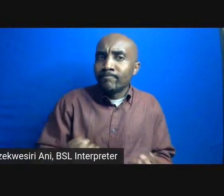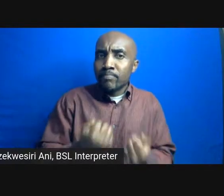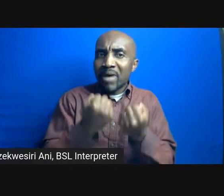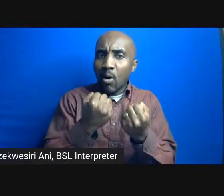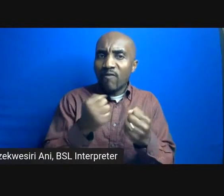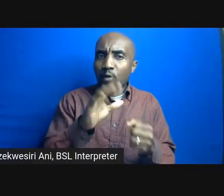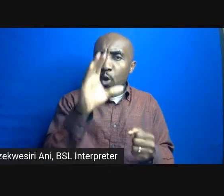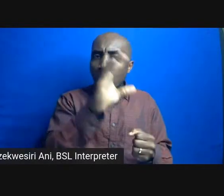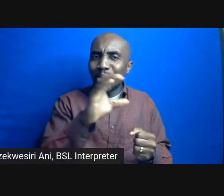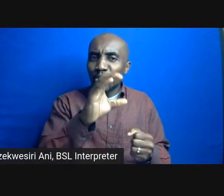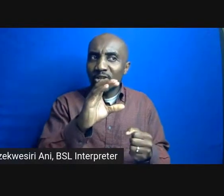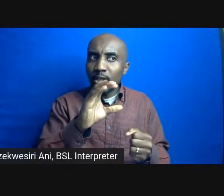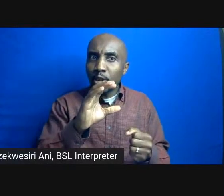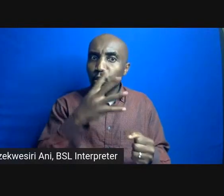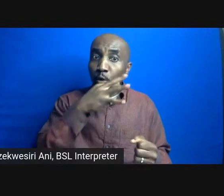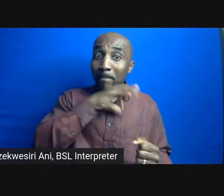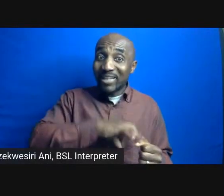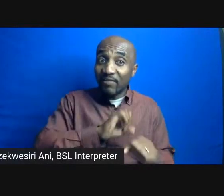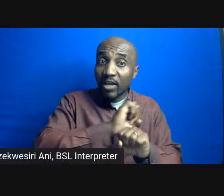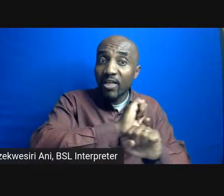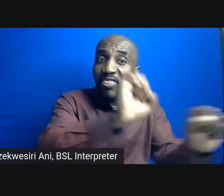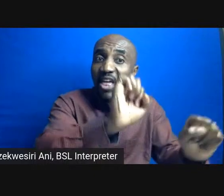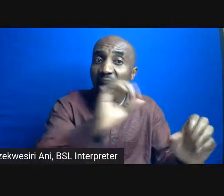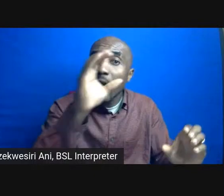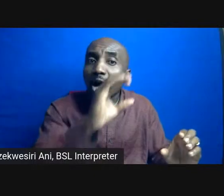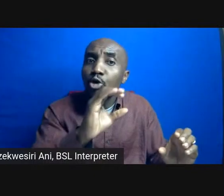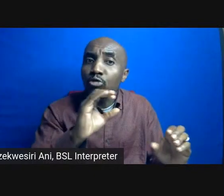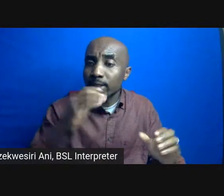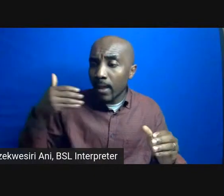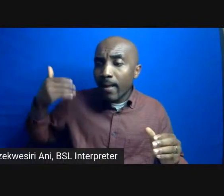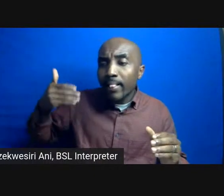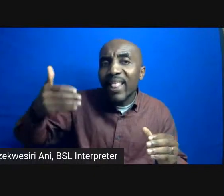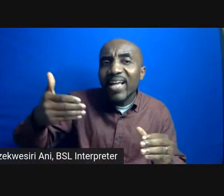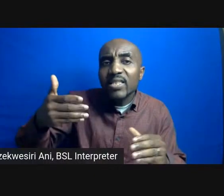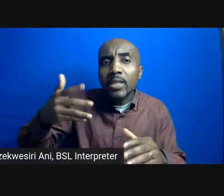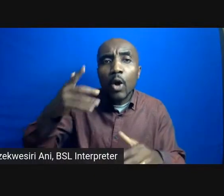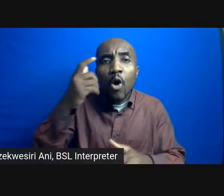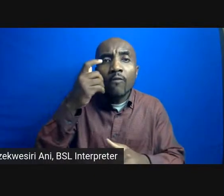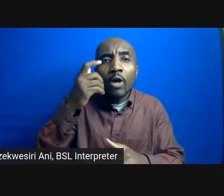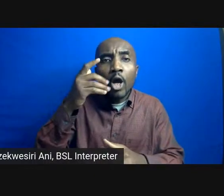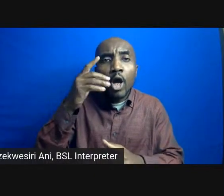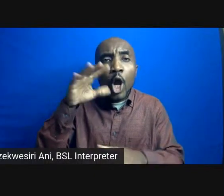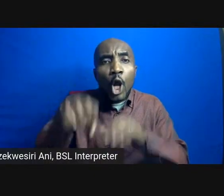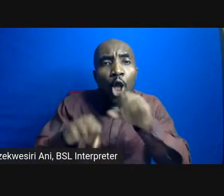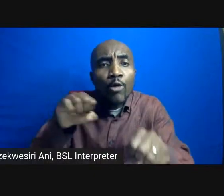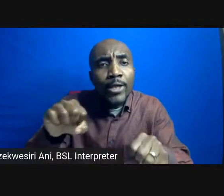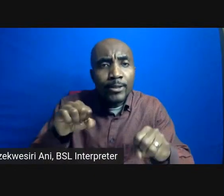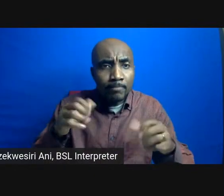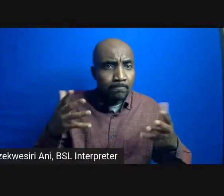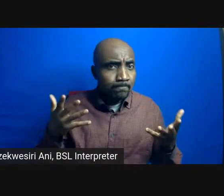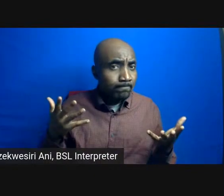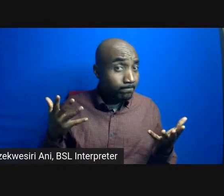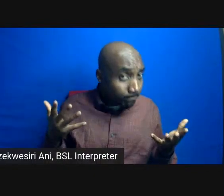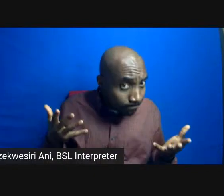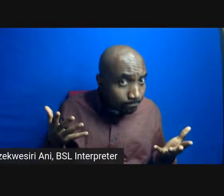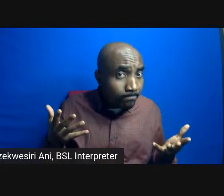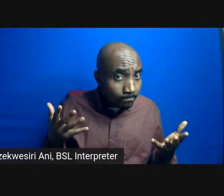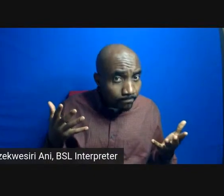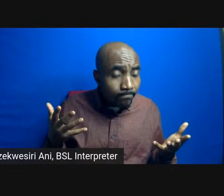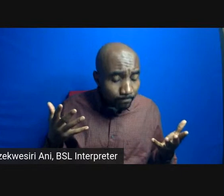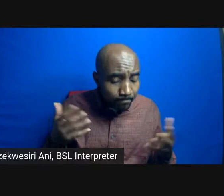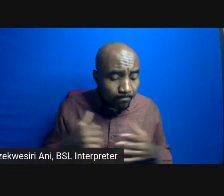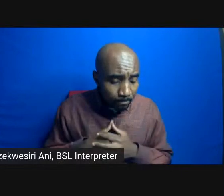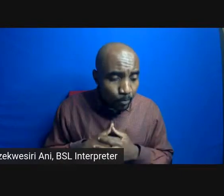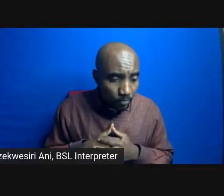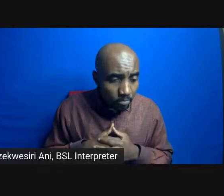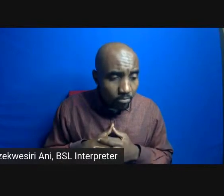their economies. The legacy of colonialism has therefore taken hold with deep roots